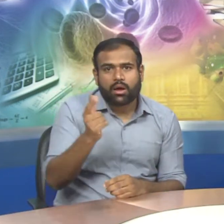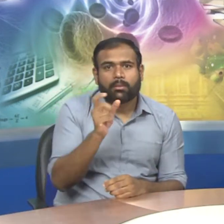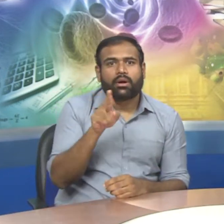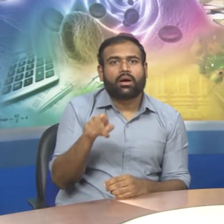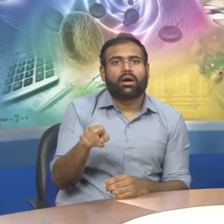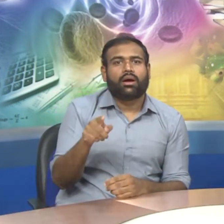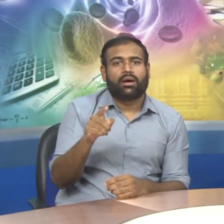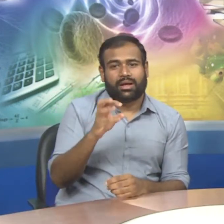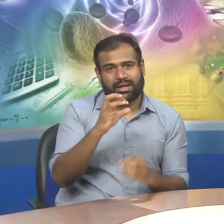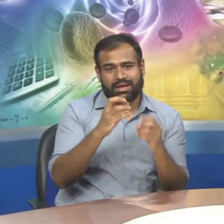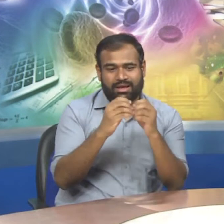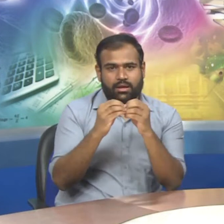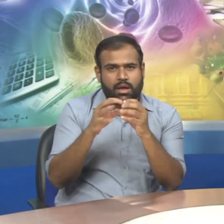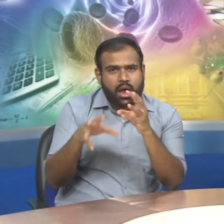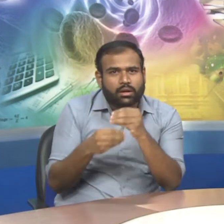See, the word L will be same.